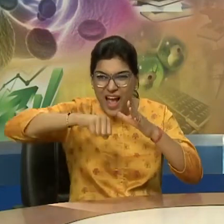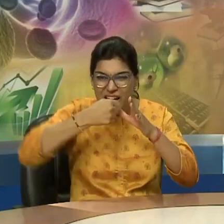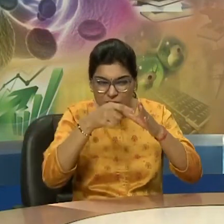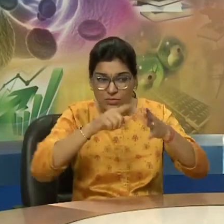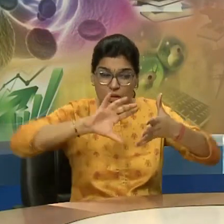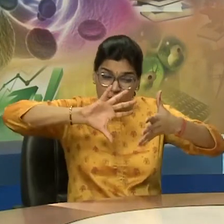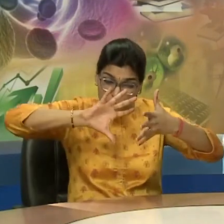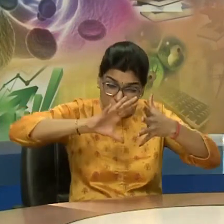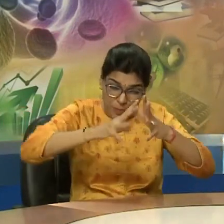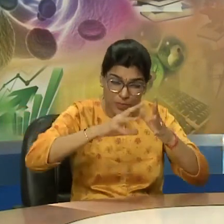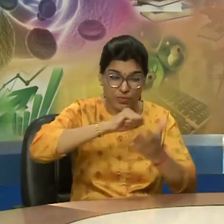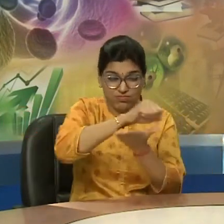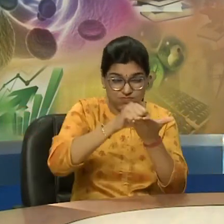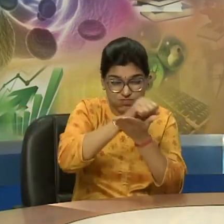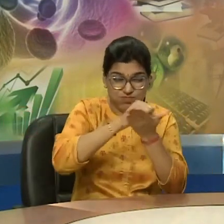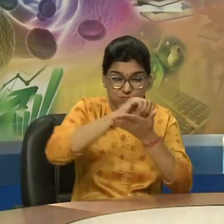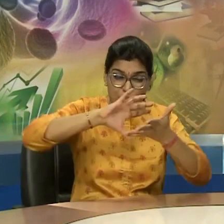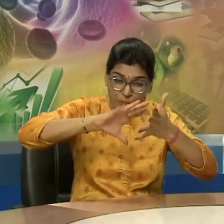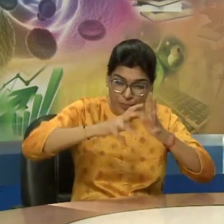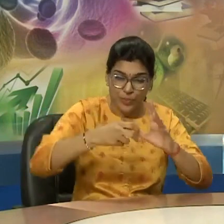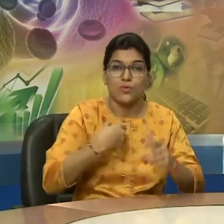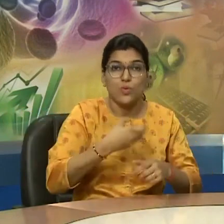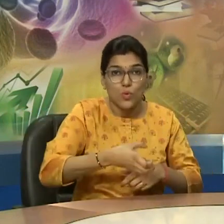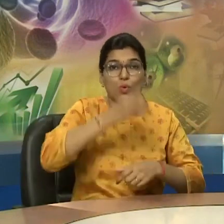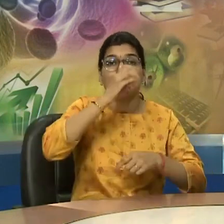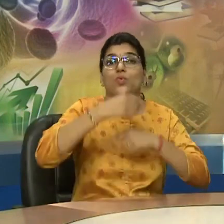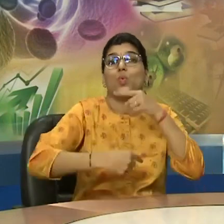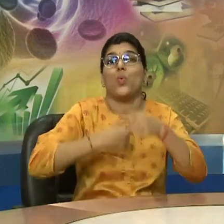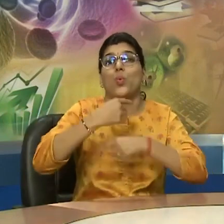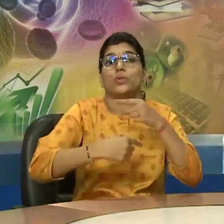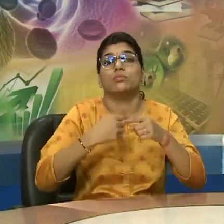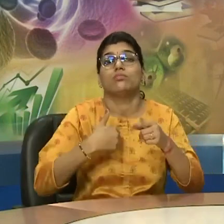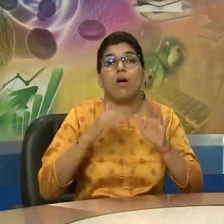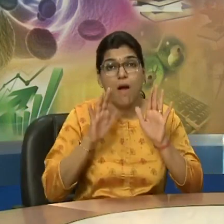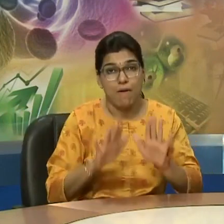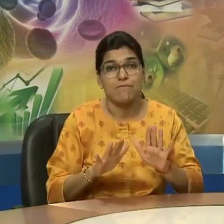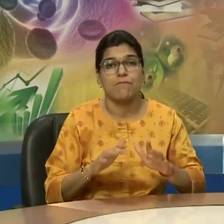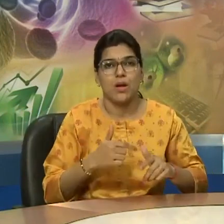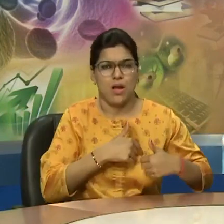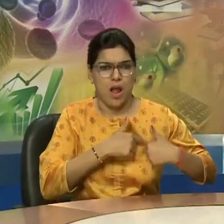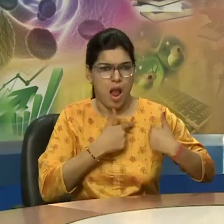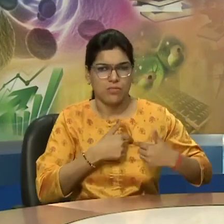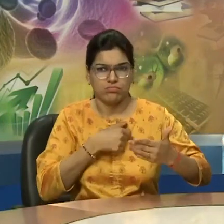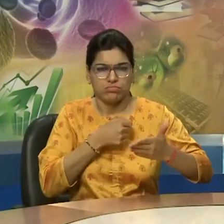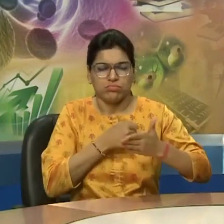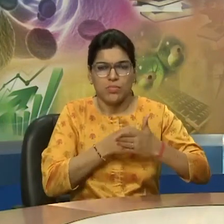I am hale and hearty even at